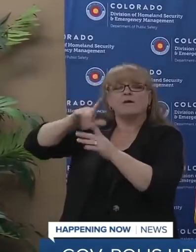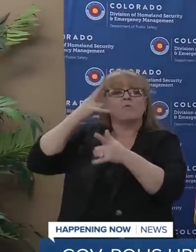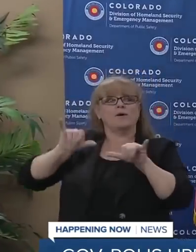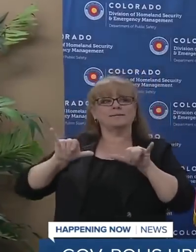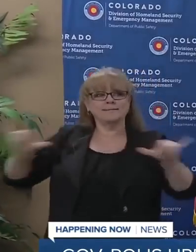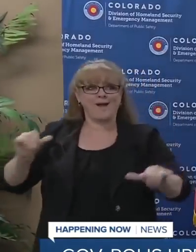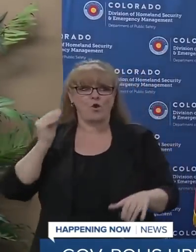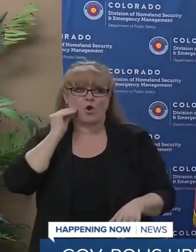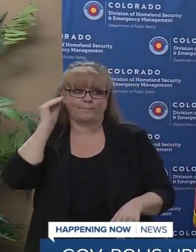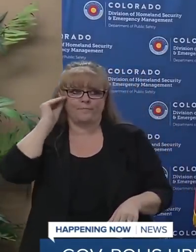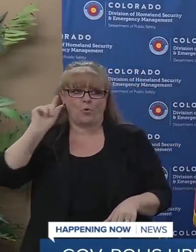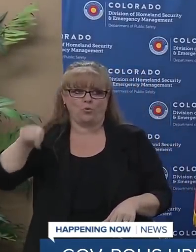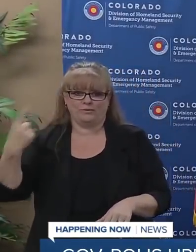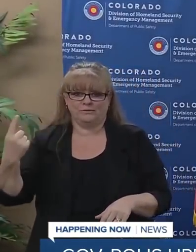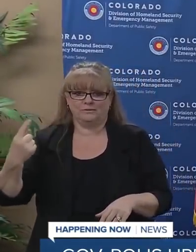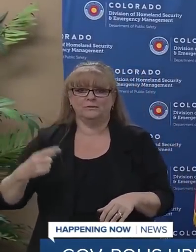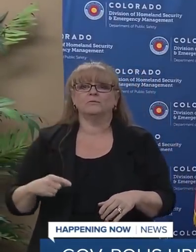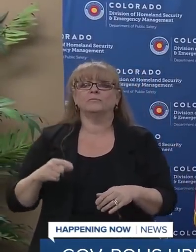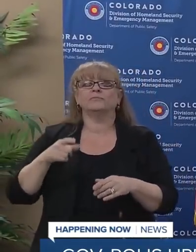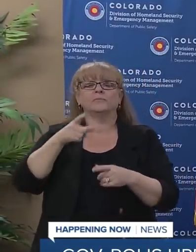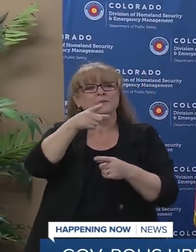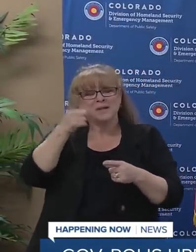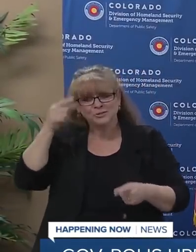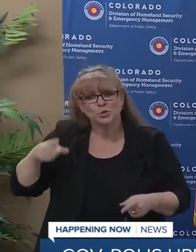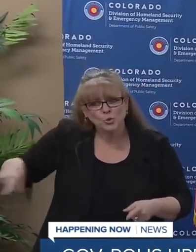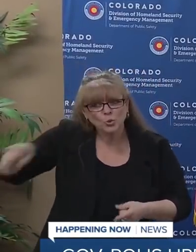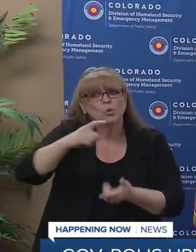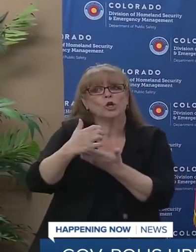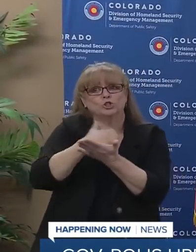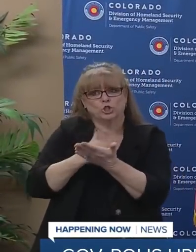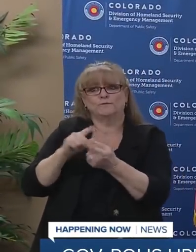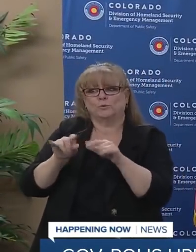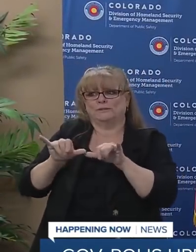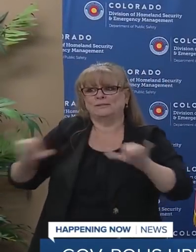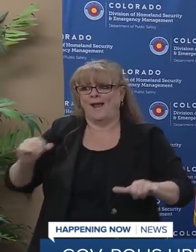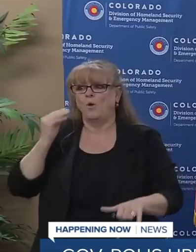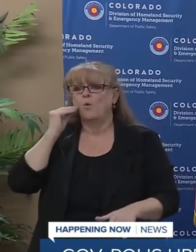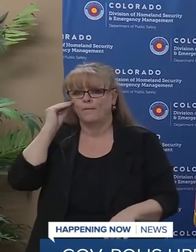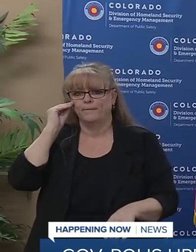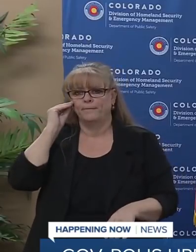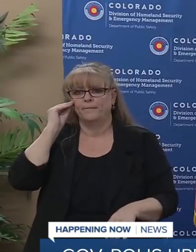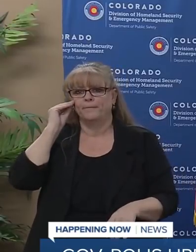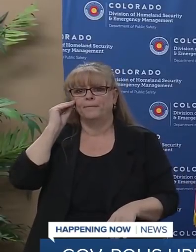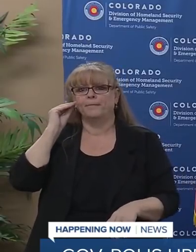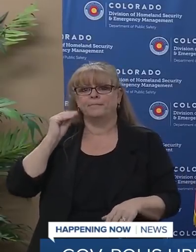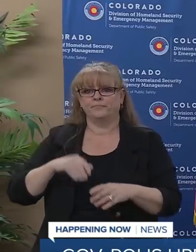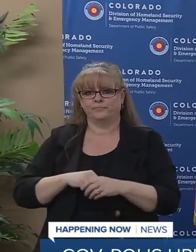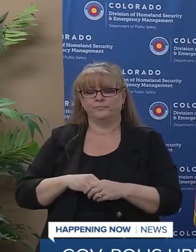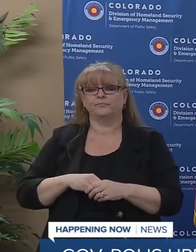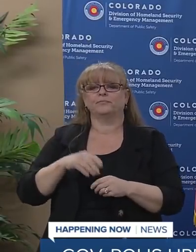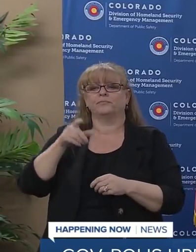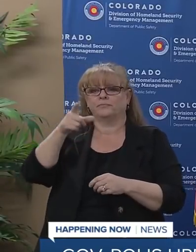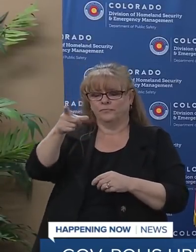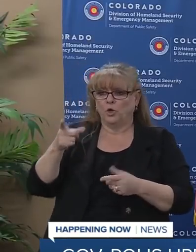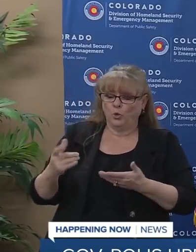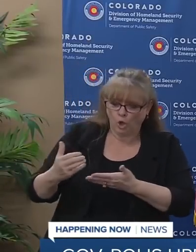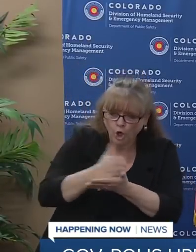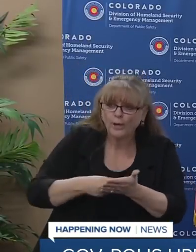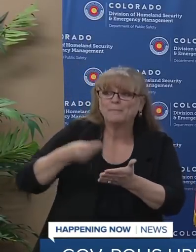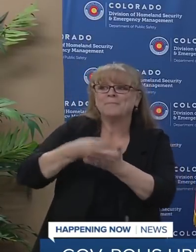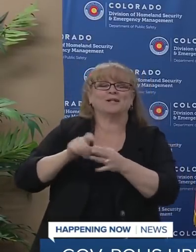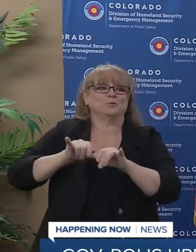by going about and spreading the virus. We're asking you to earn this money by staying at home. That's what the federal government is paying folks